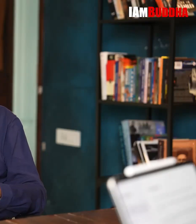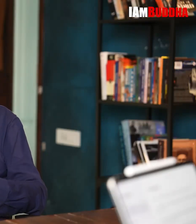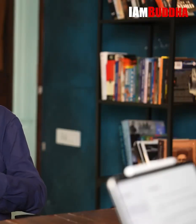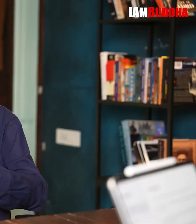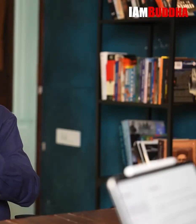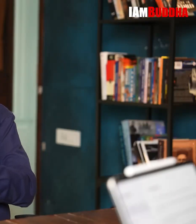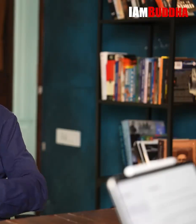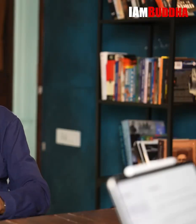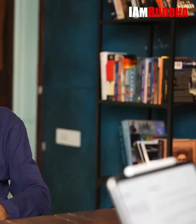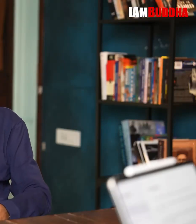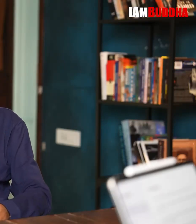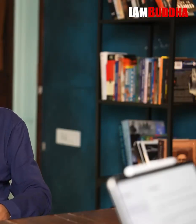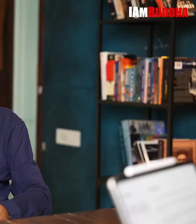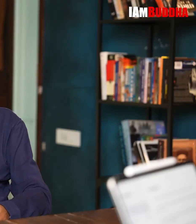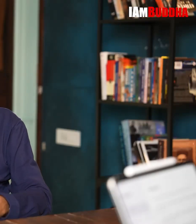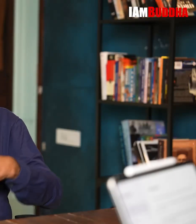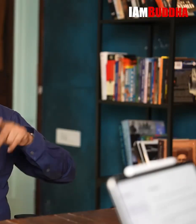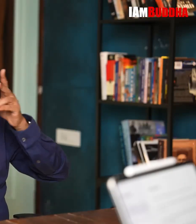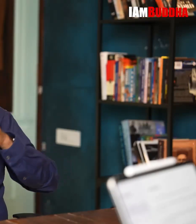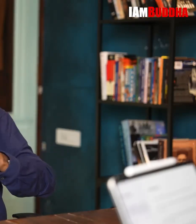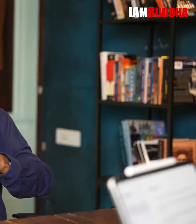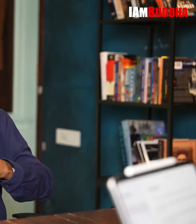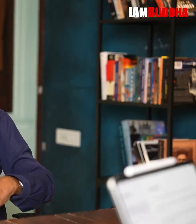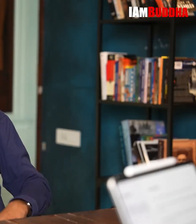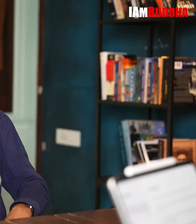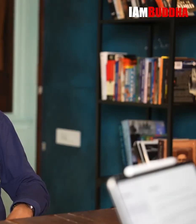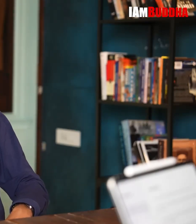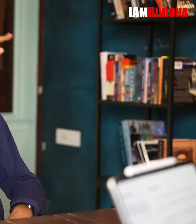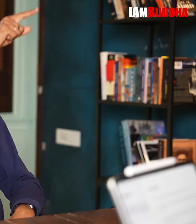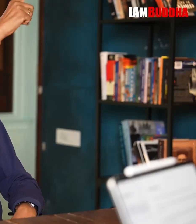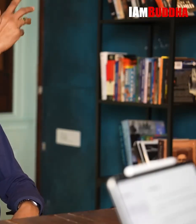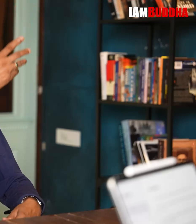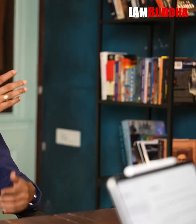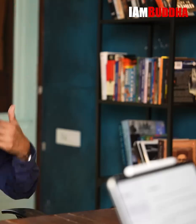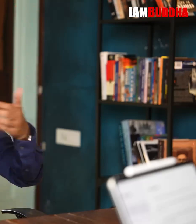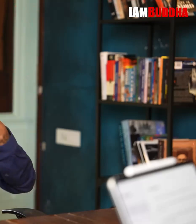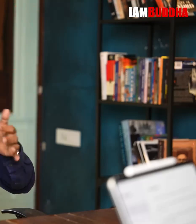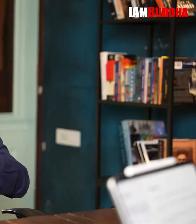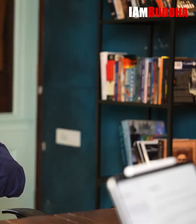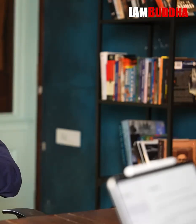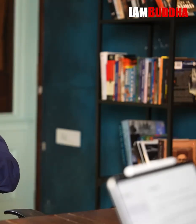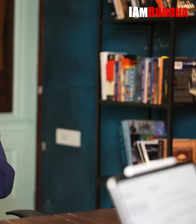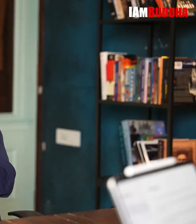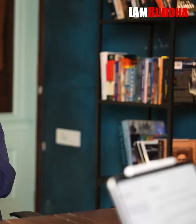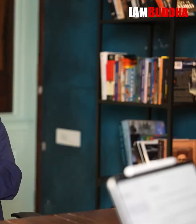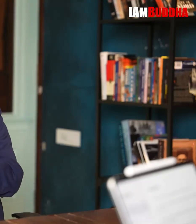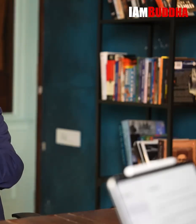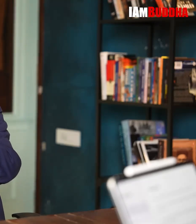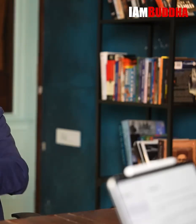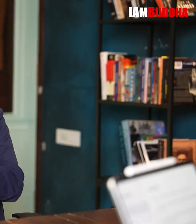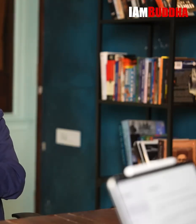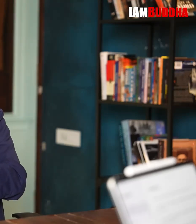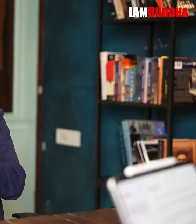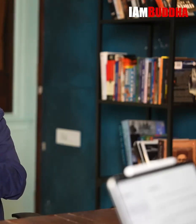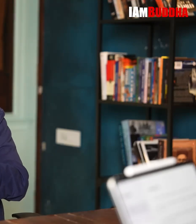Exactly. But we've approached Netflix also. But then apparently you have to get permissions from the head office. But